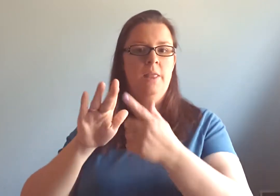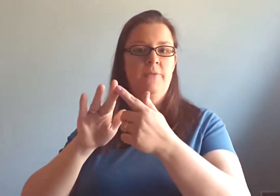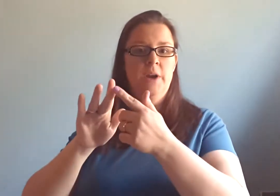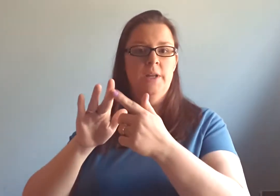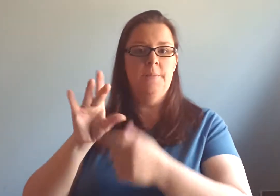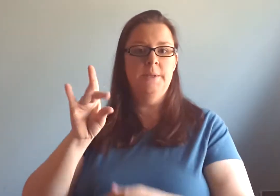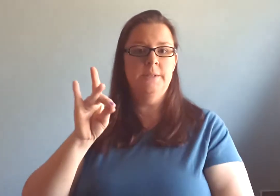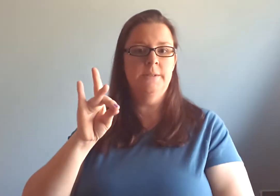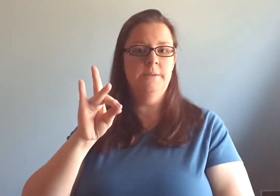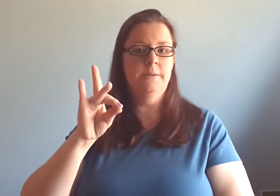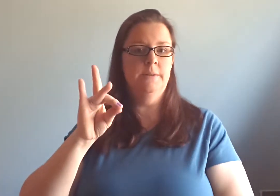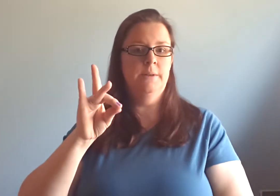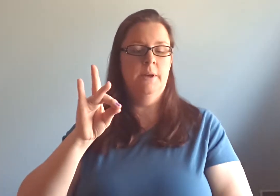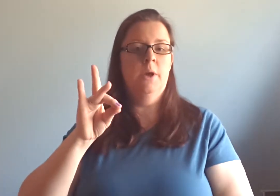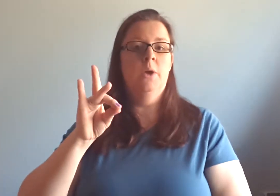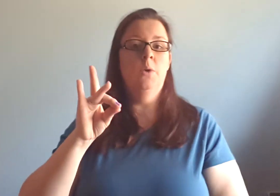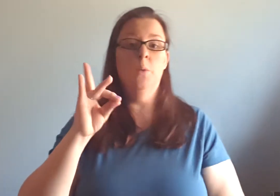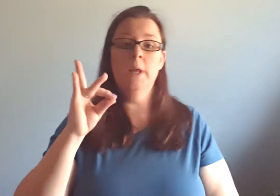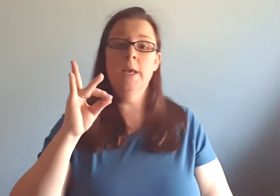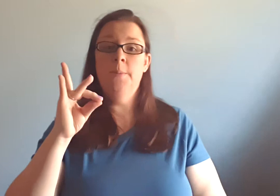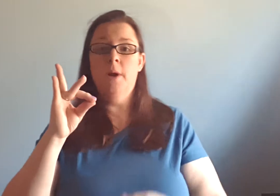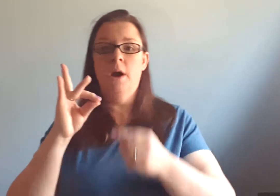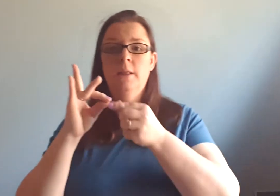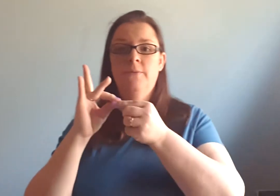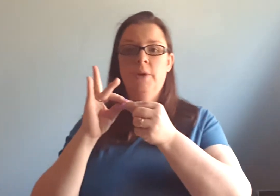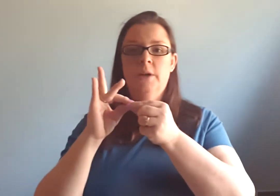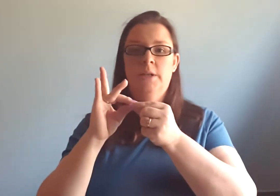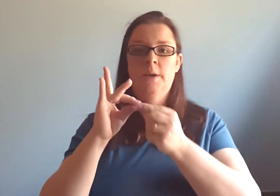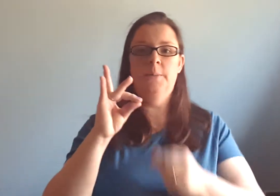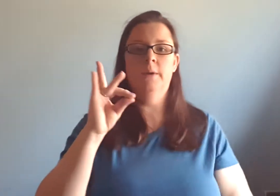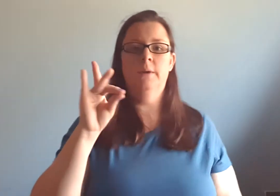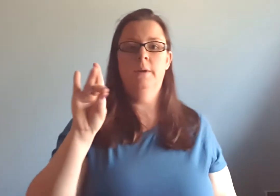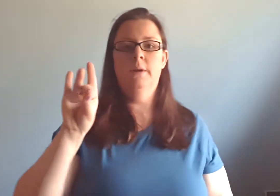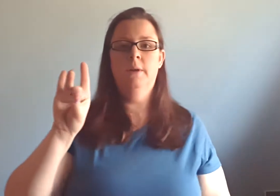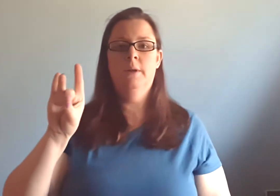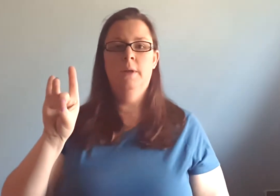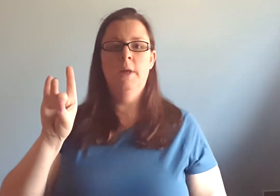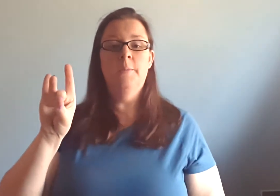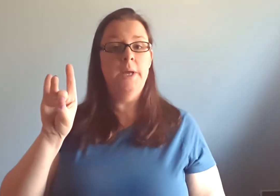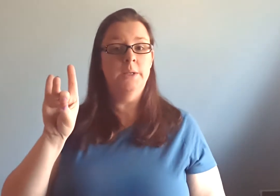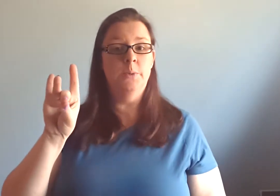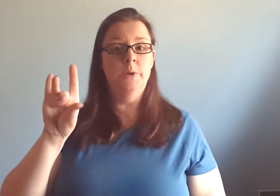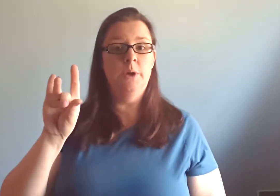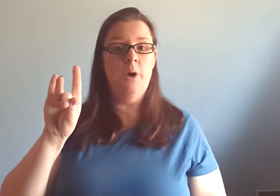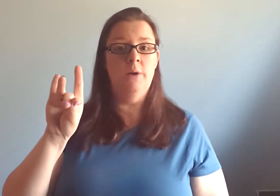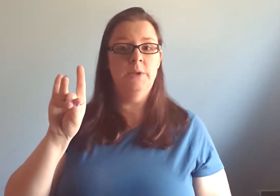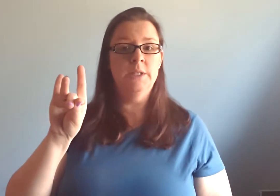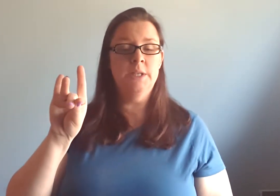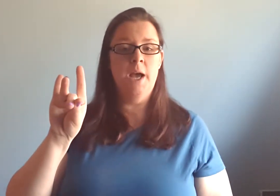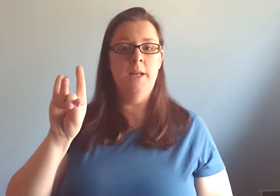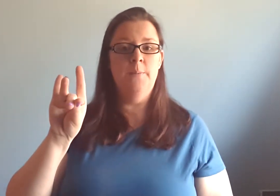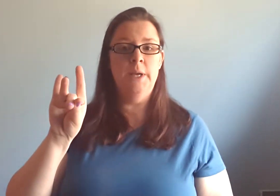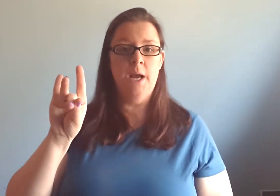the fingertips. You want to keep it on the fingertip because when you go off to the side it